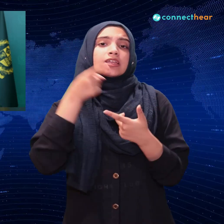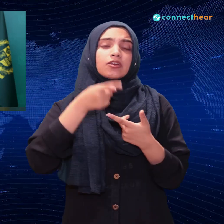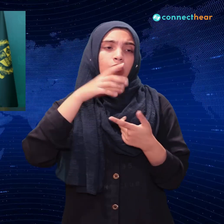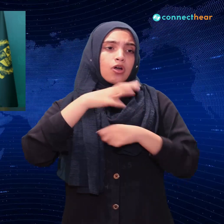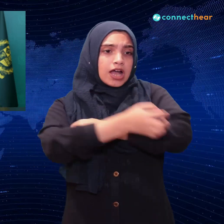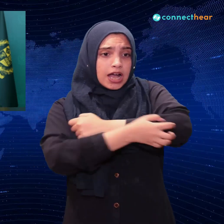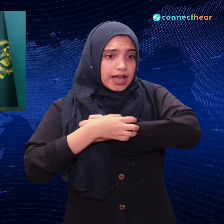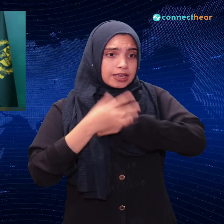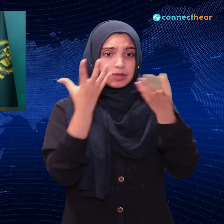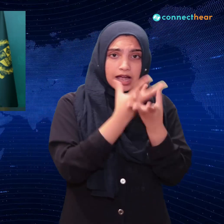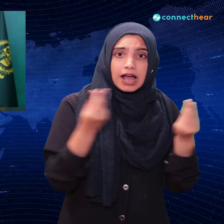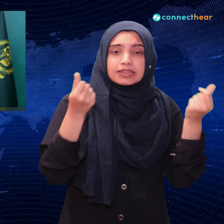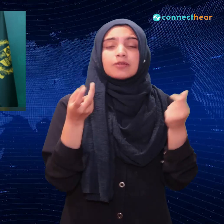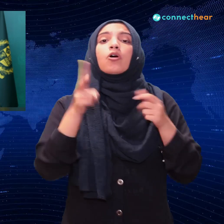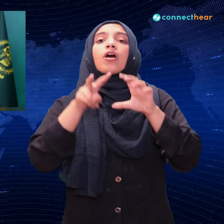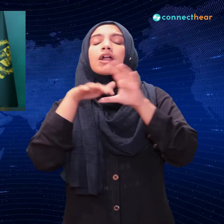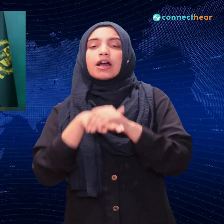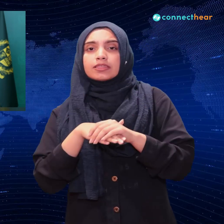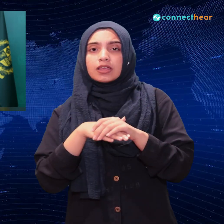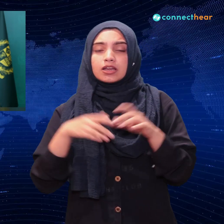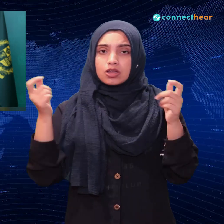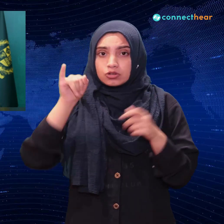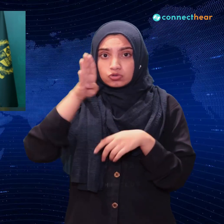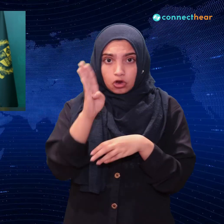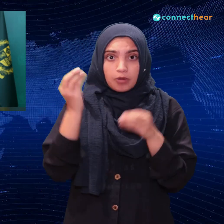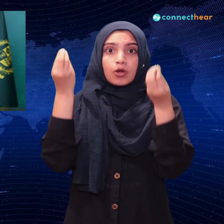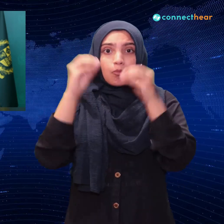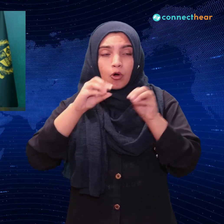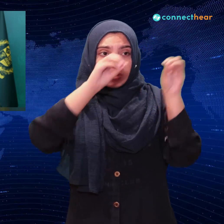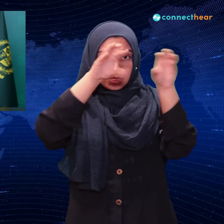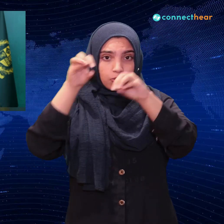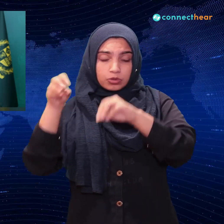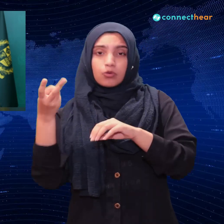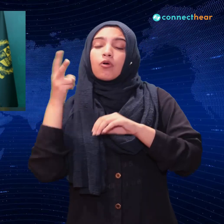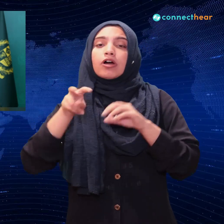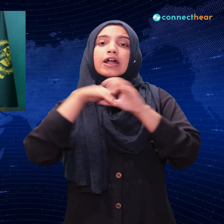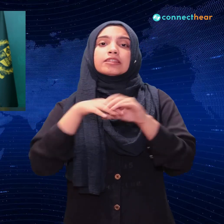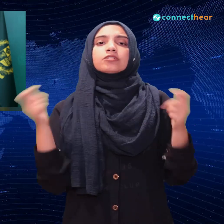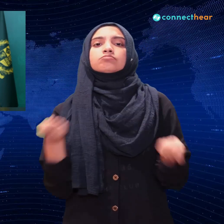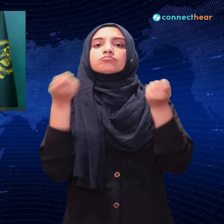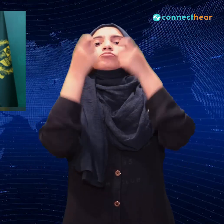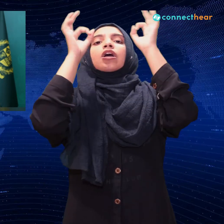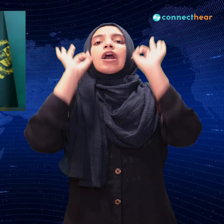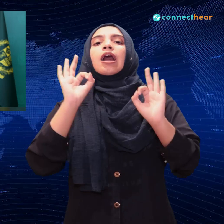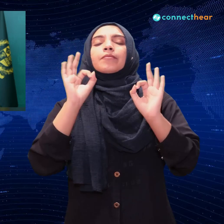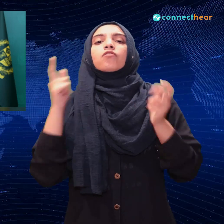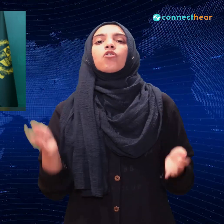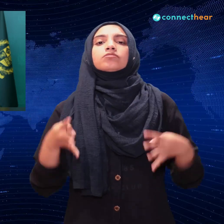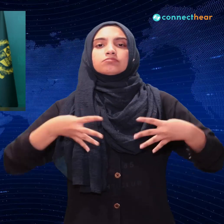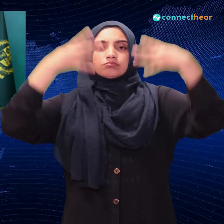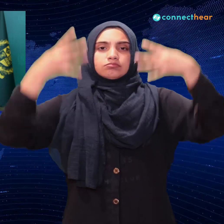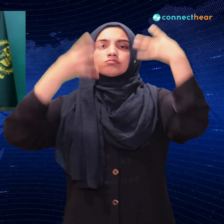job creation, build sustainable infrastructure, and of course, bridge the digital